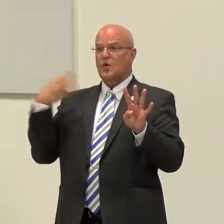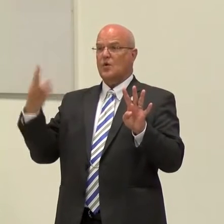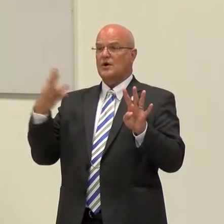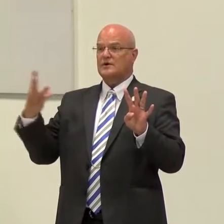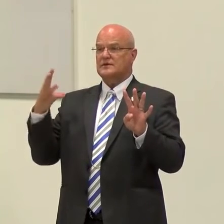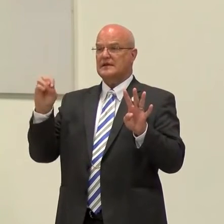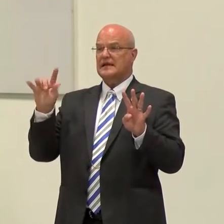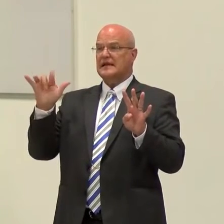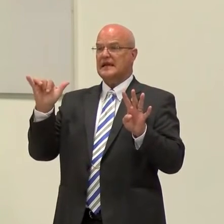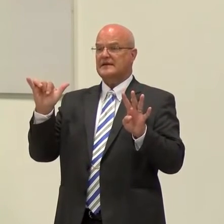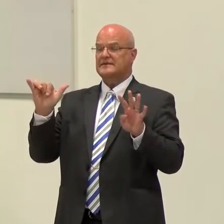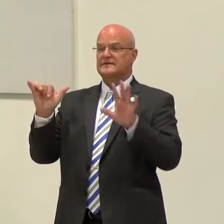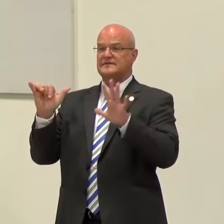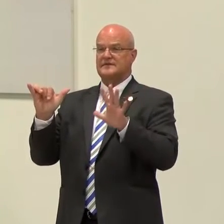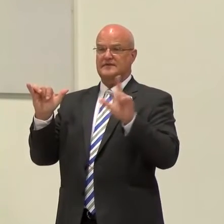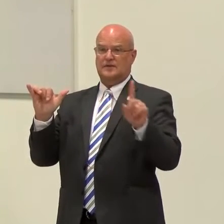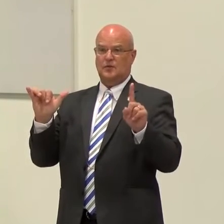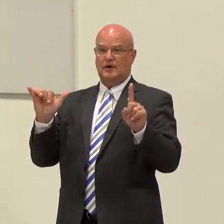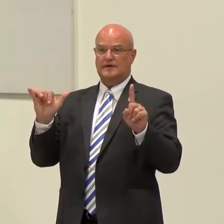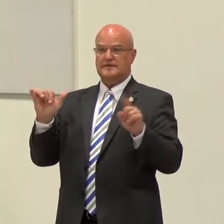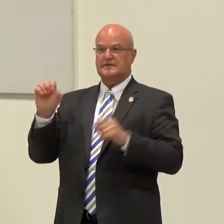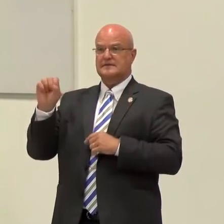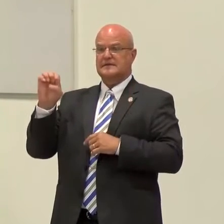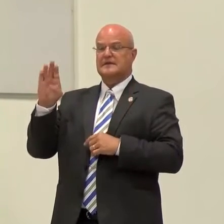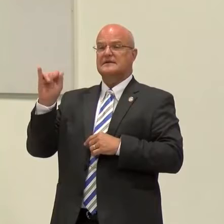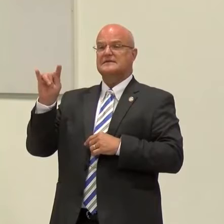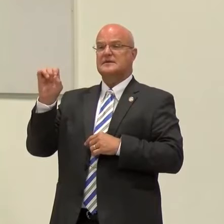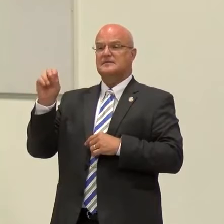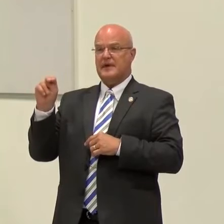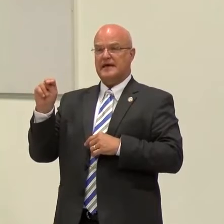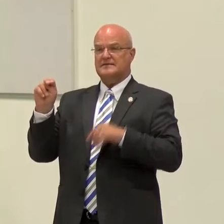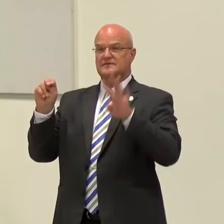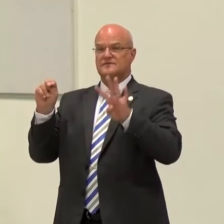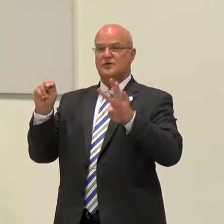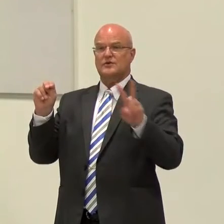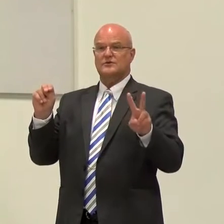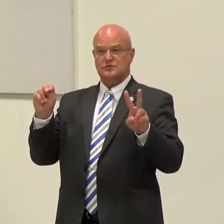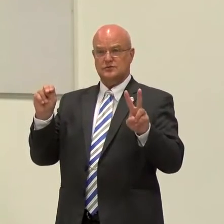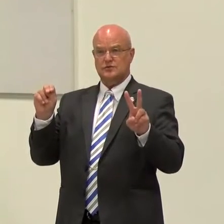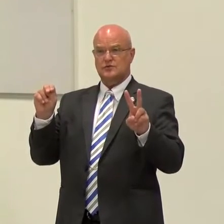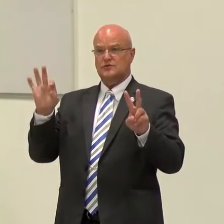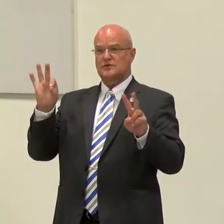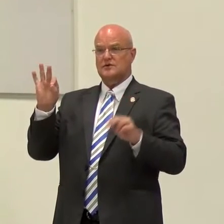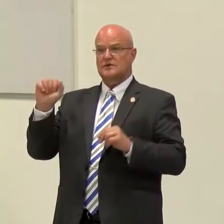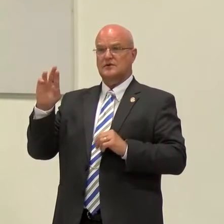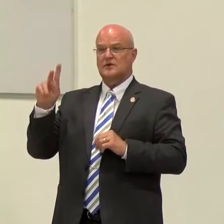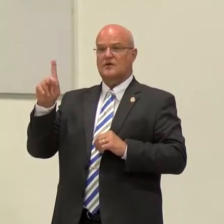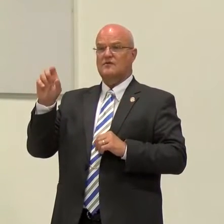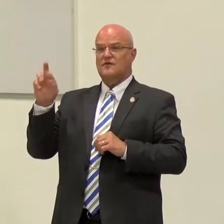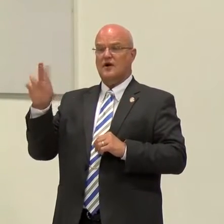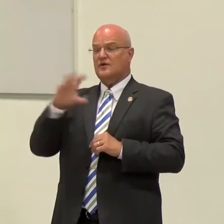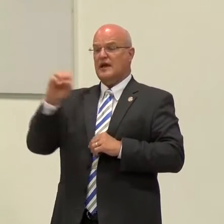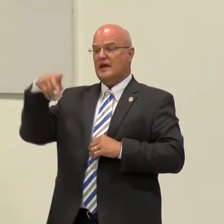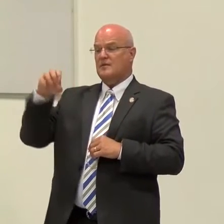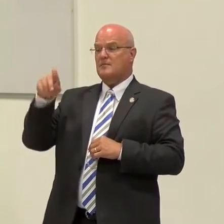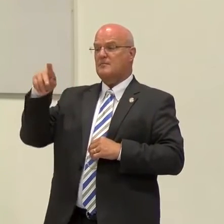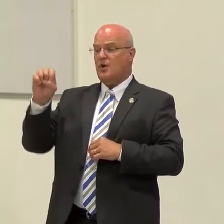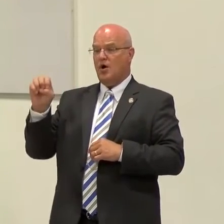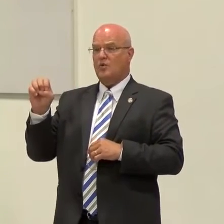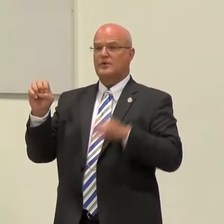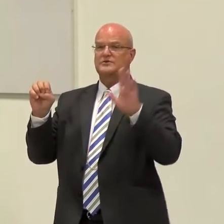Washington County with 51, Sebastian County with 42, Faulkner and Polk County both